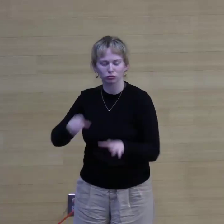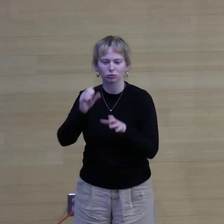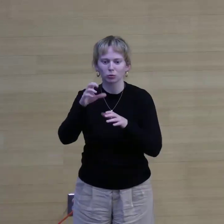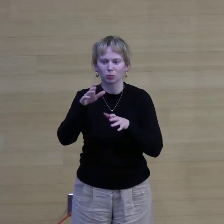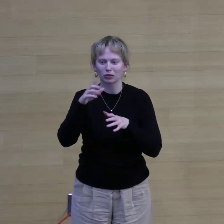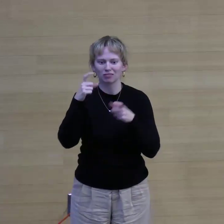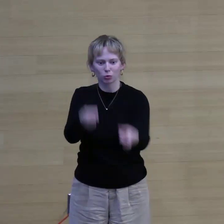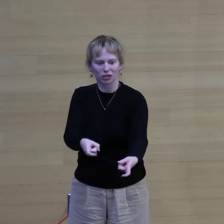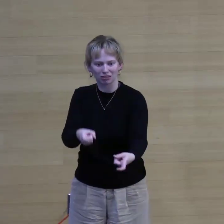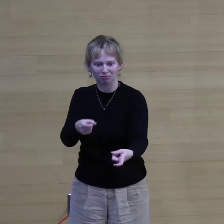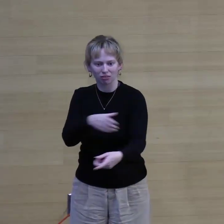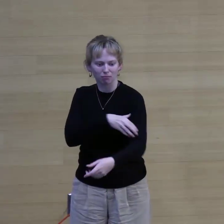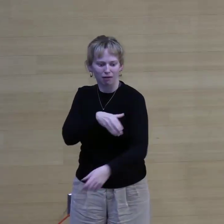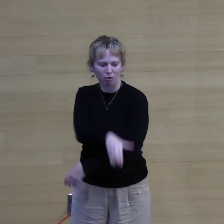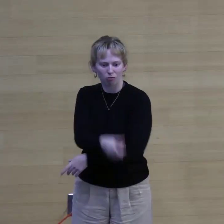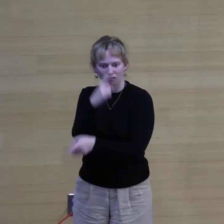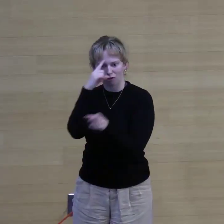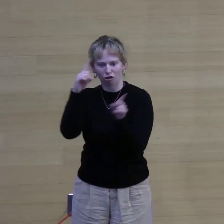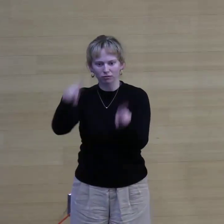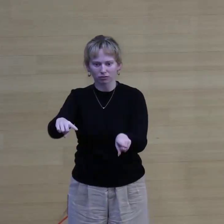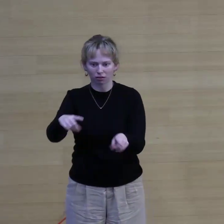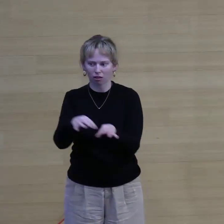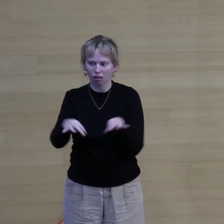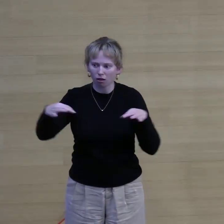give children the consent language,